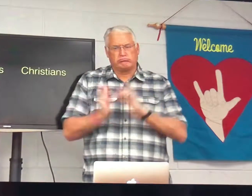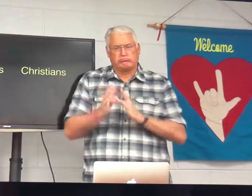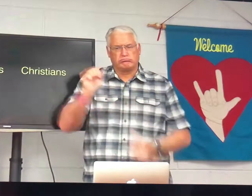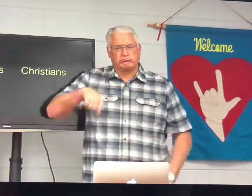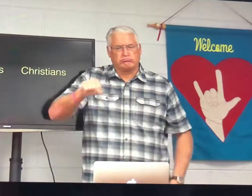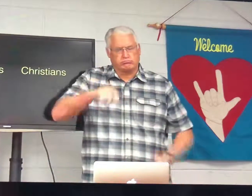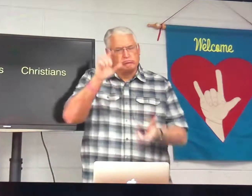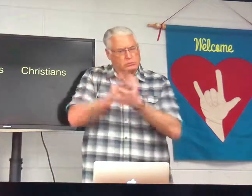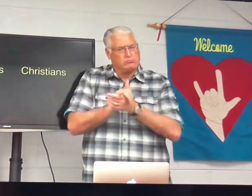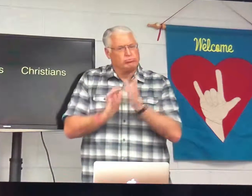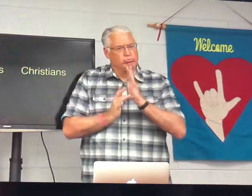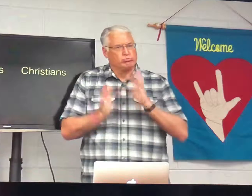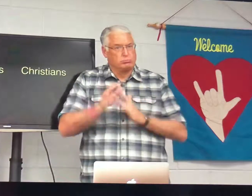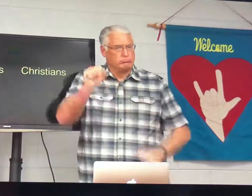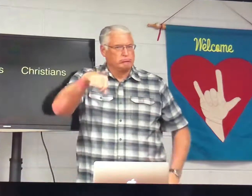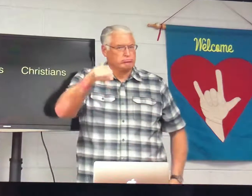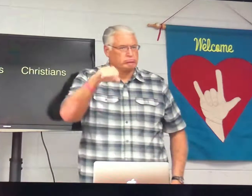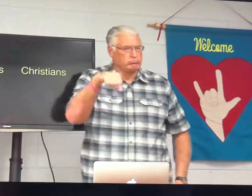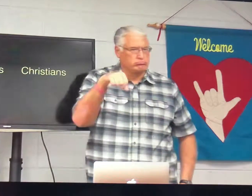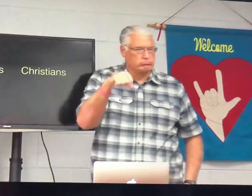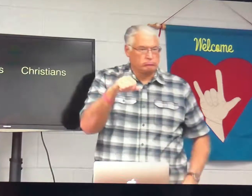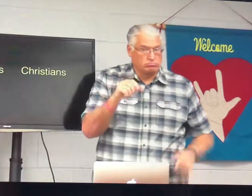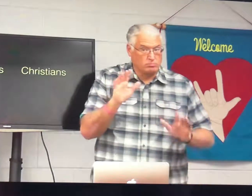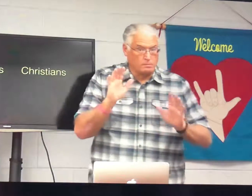Ray. Fastball upstairs.